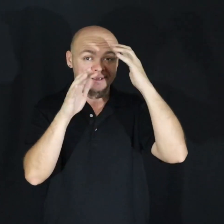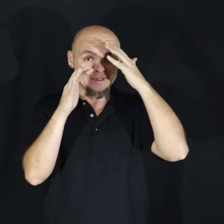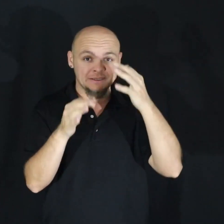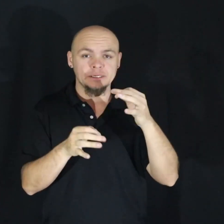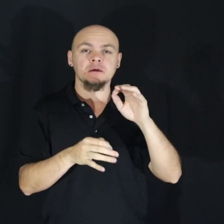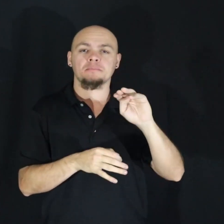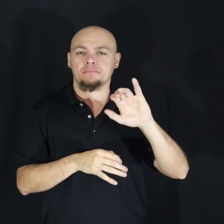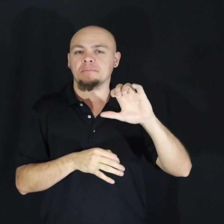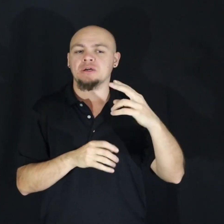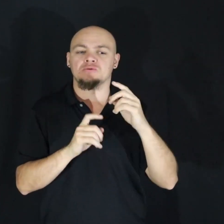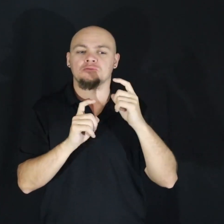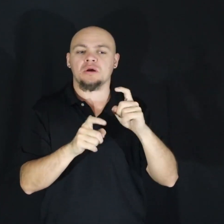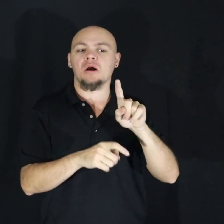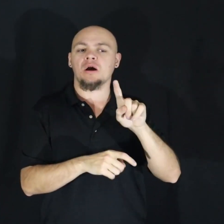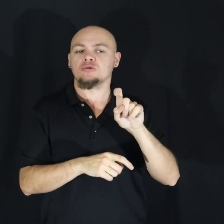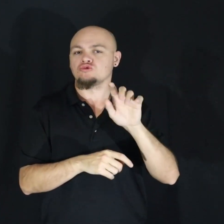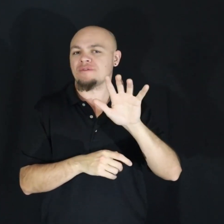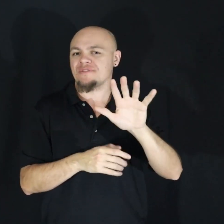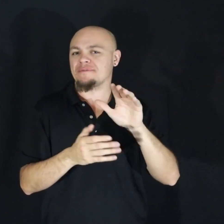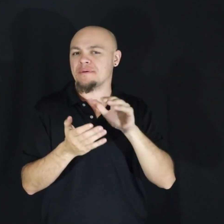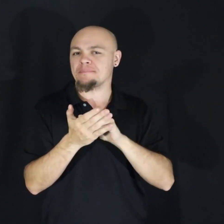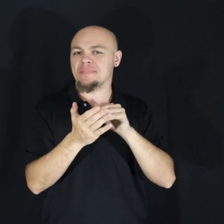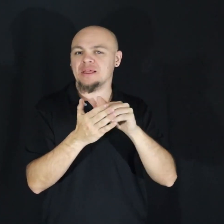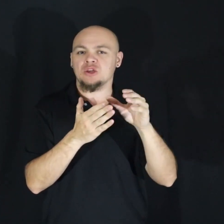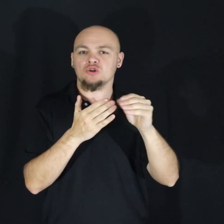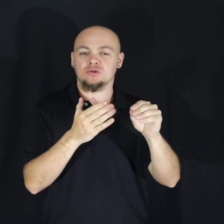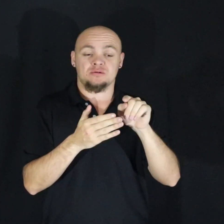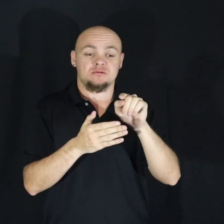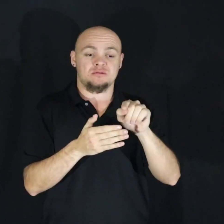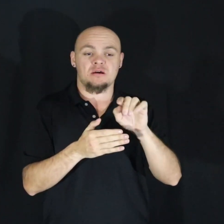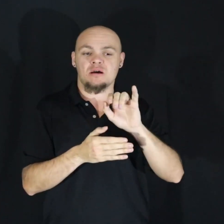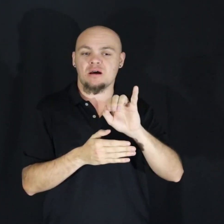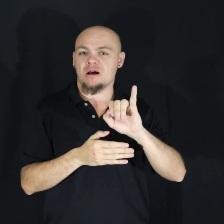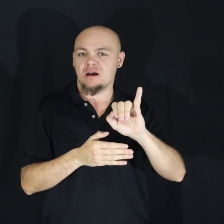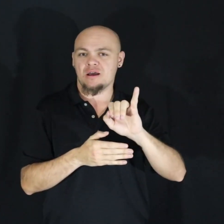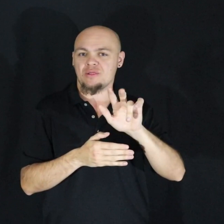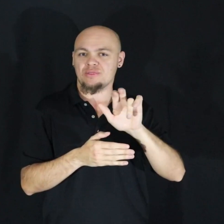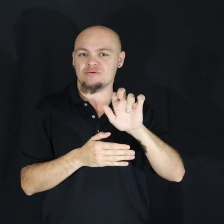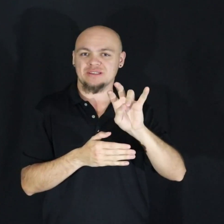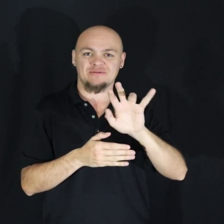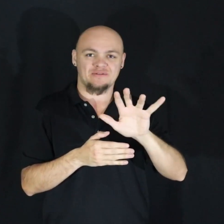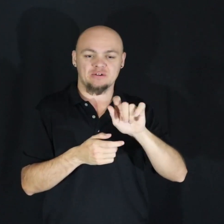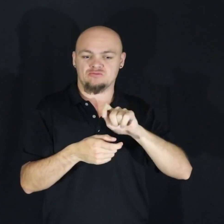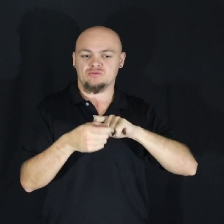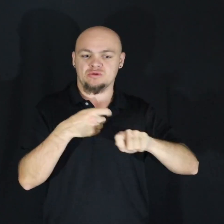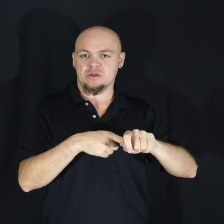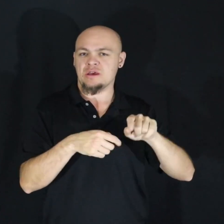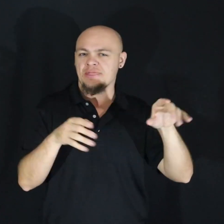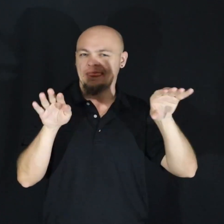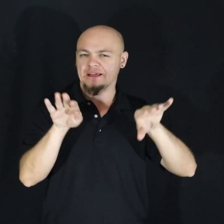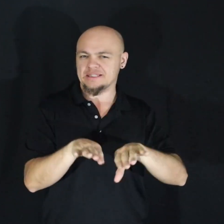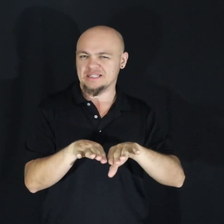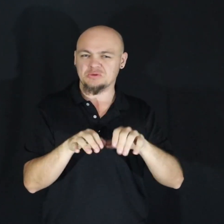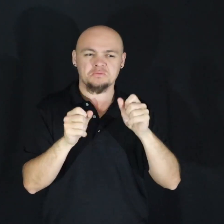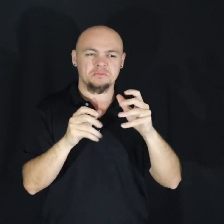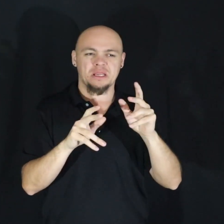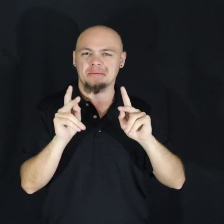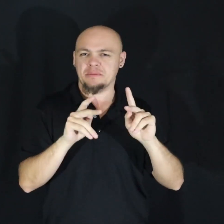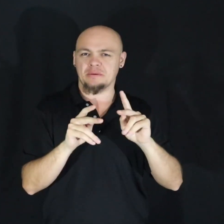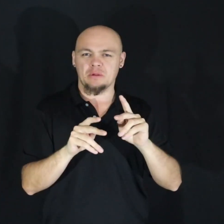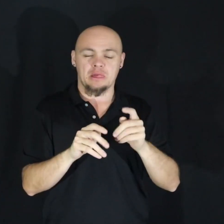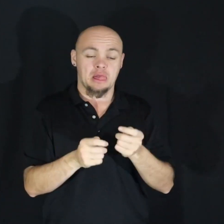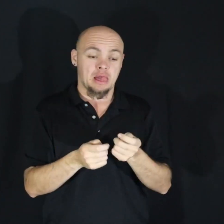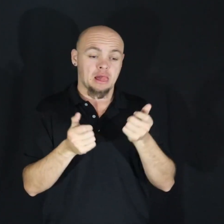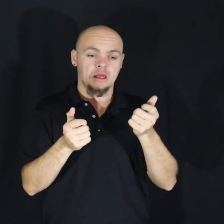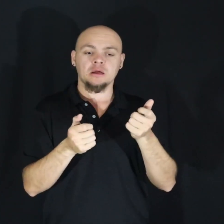Michigan will be awarded $105 million to reconstruct I-375, filling the ditch that had displaced so many residents of